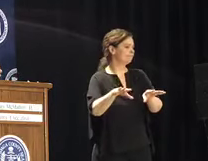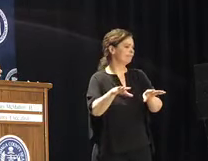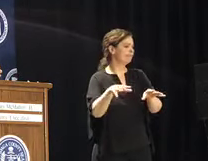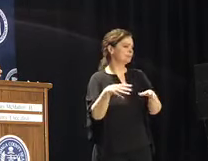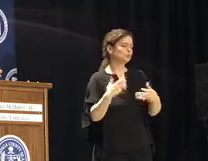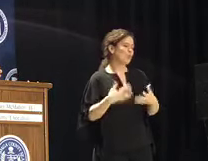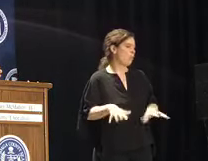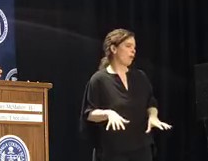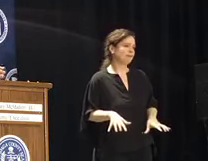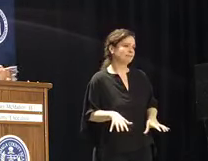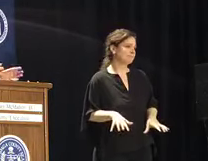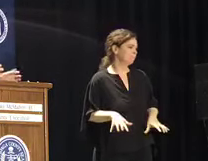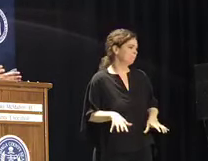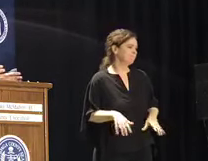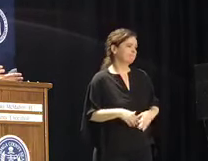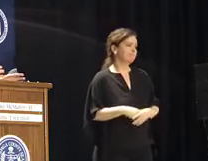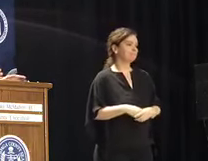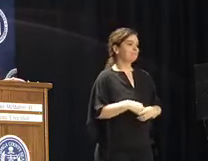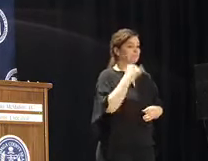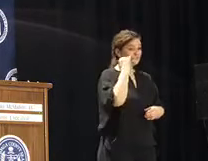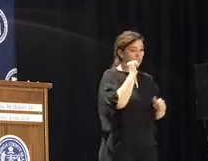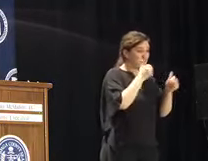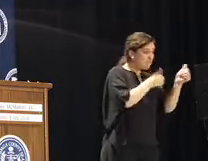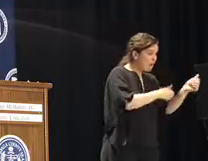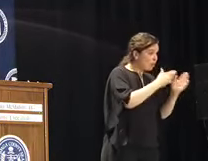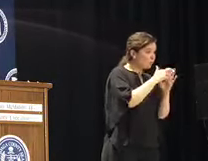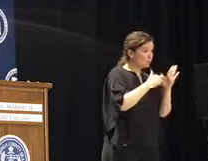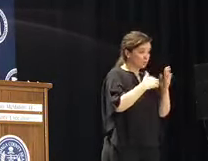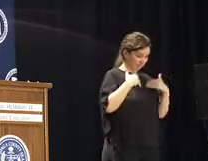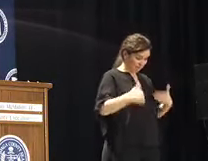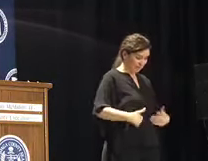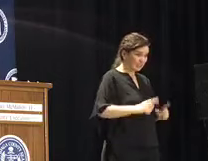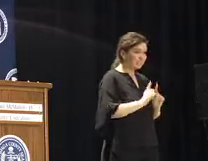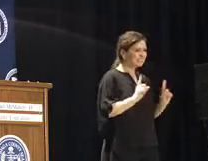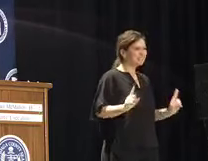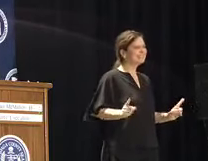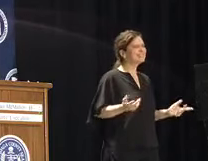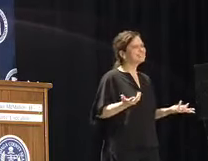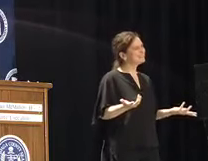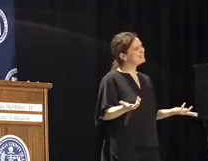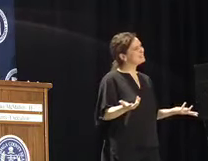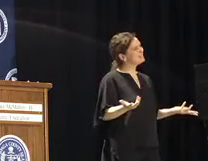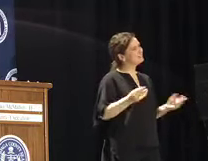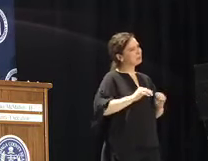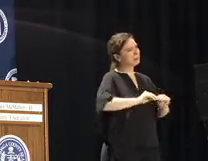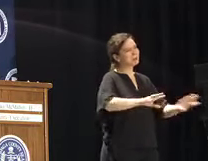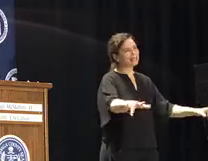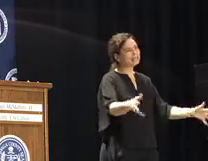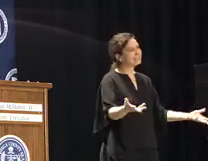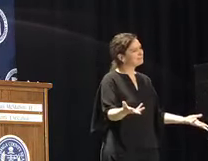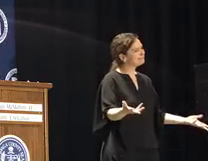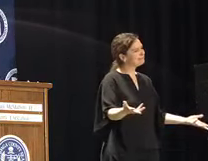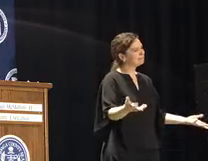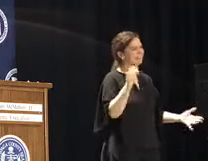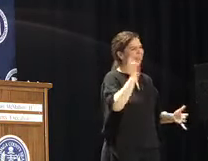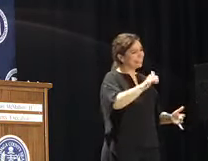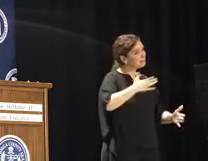don't follow social distancing, it may create a new level and layer of community spread. That is a fair concern and a fair